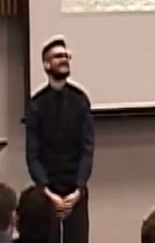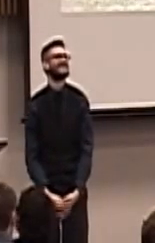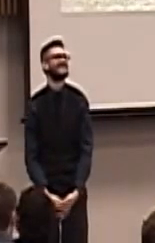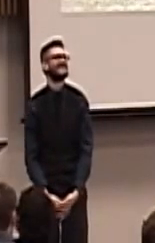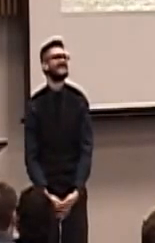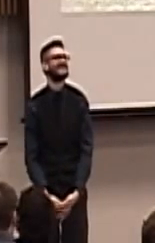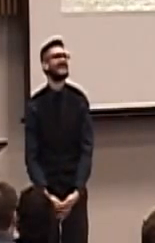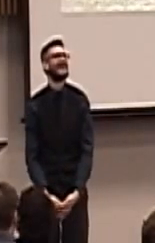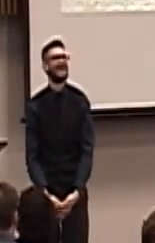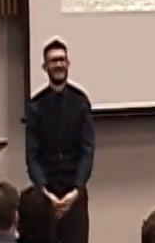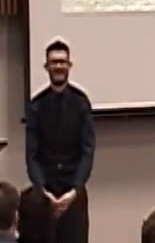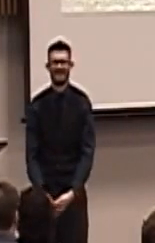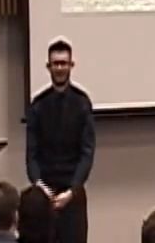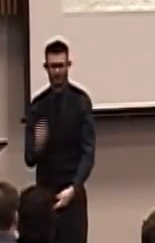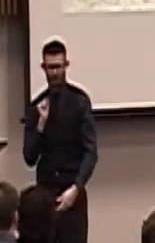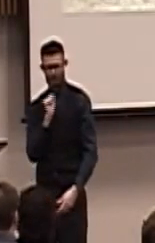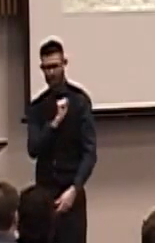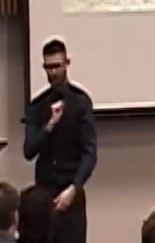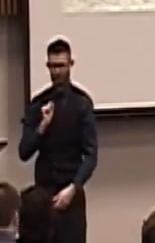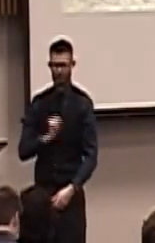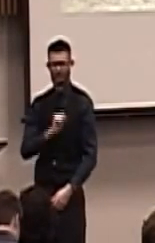Super preacher right there.